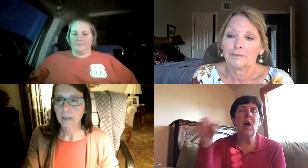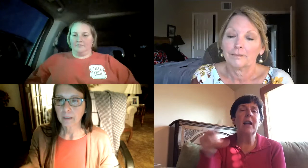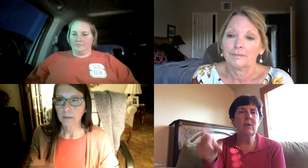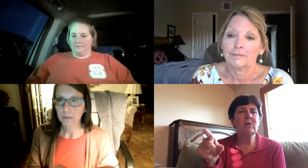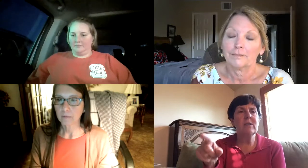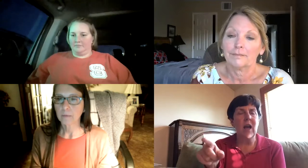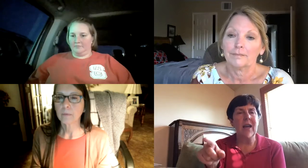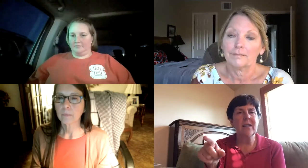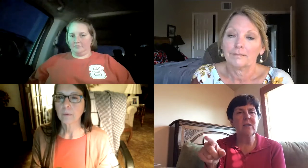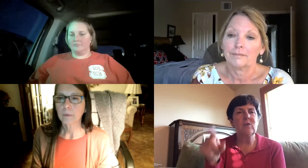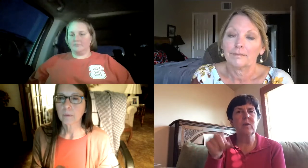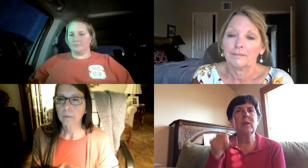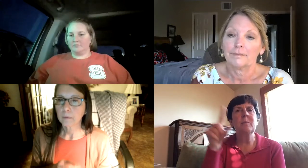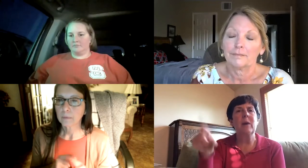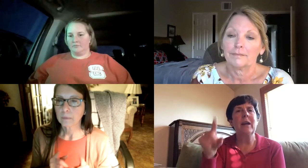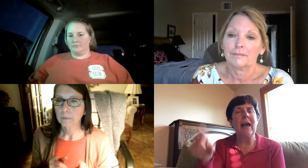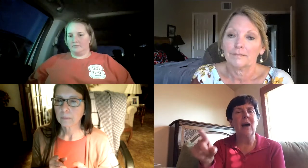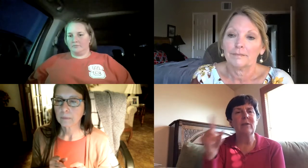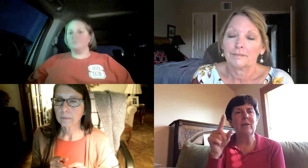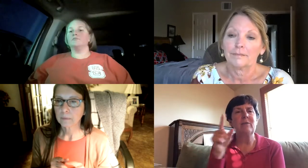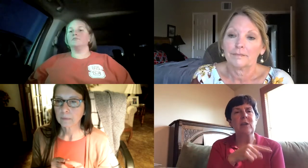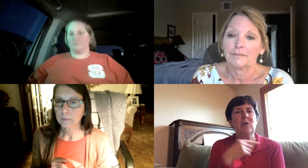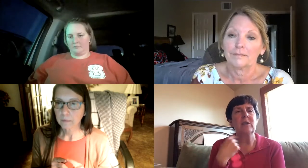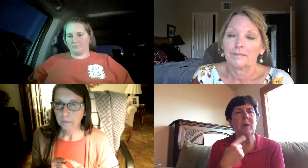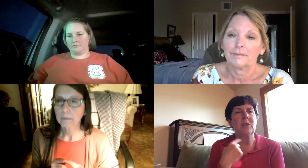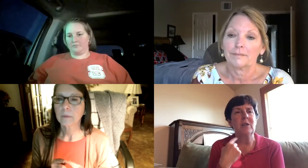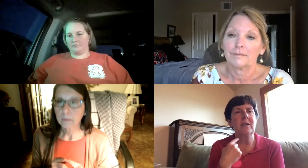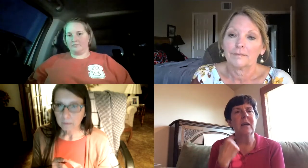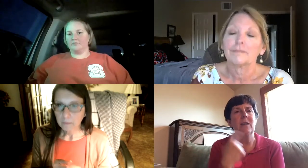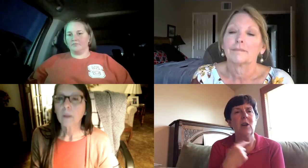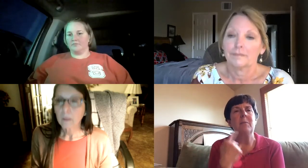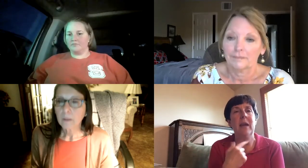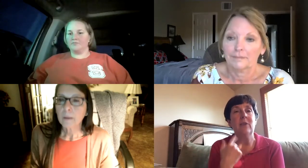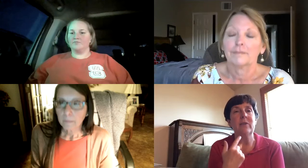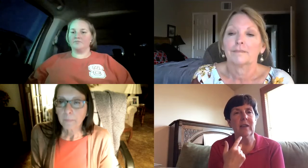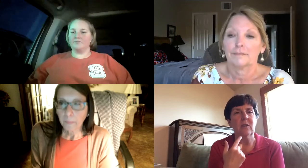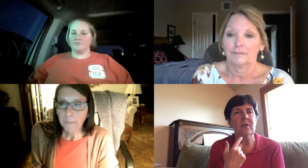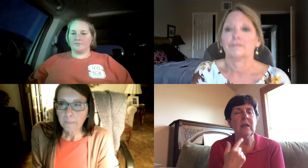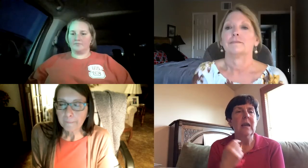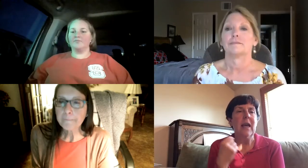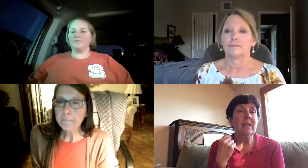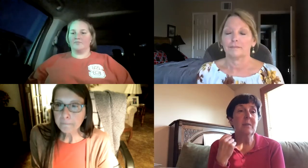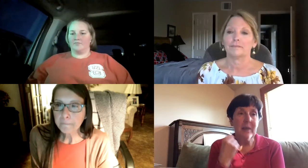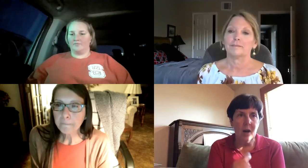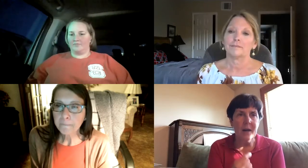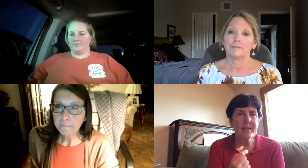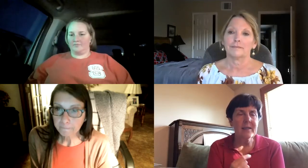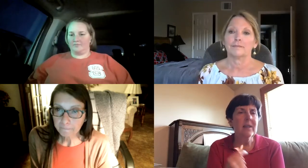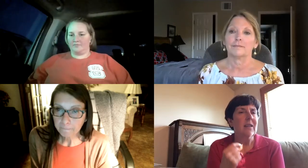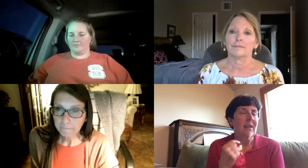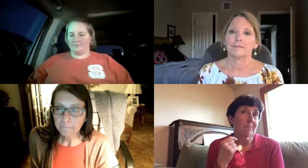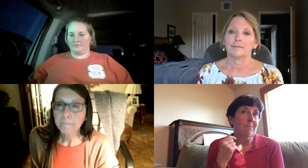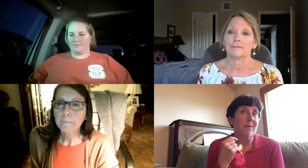a lot of those signs really bring out the facial expression and the non-manual signals. And to be